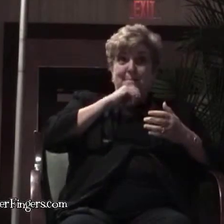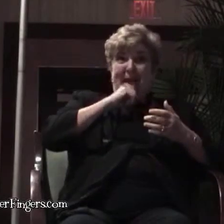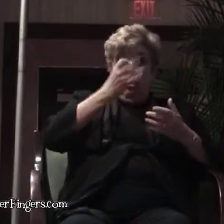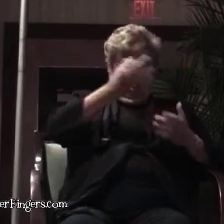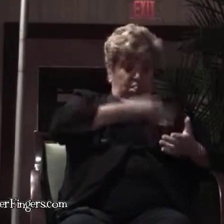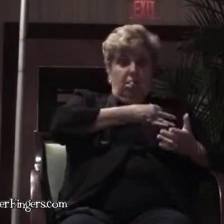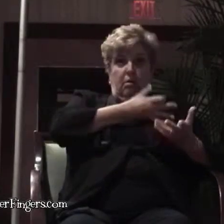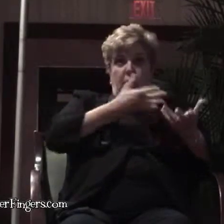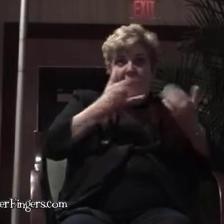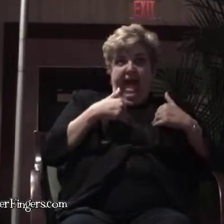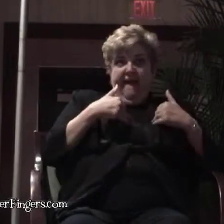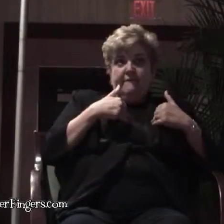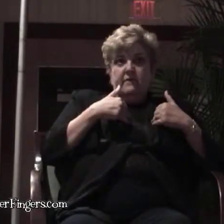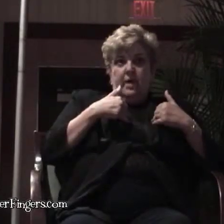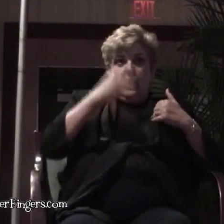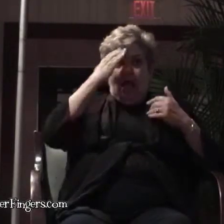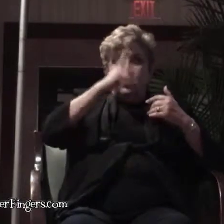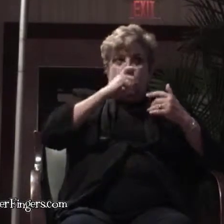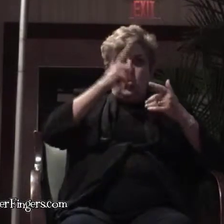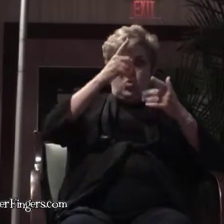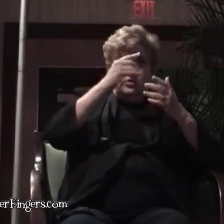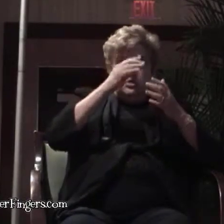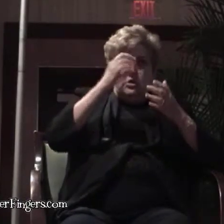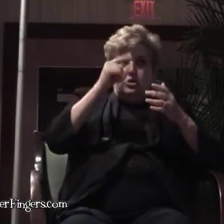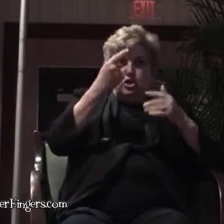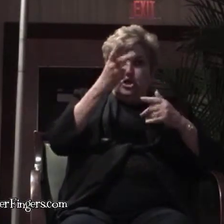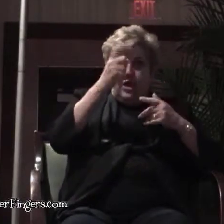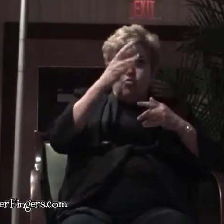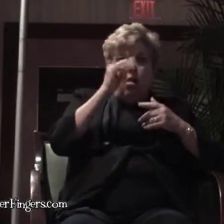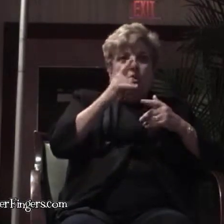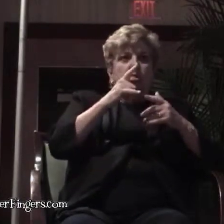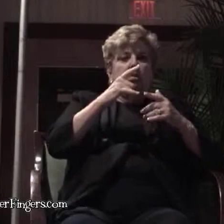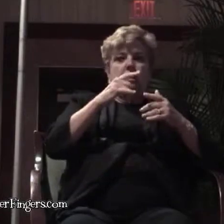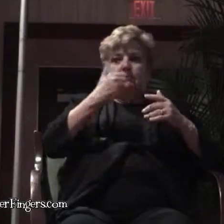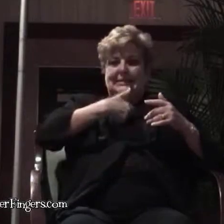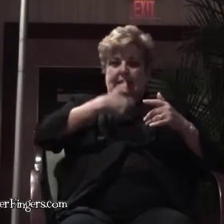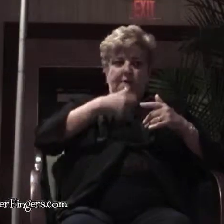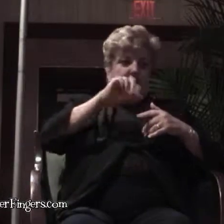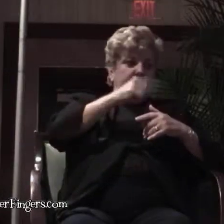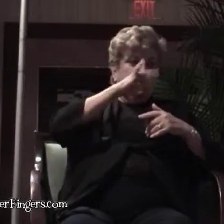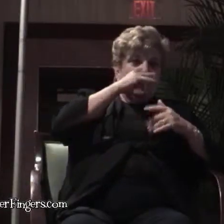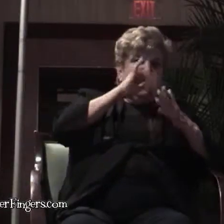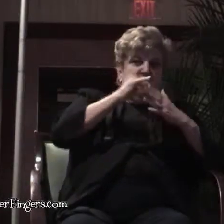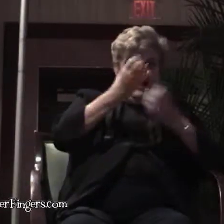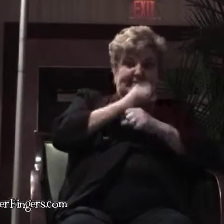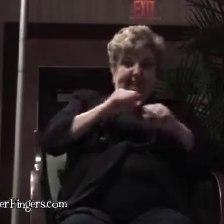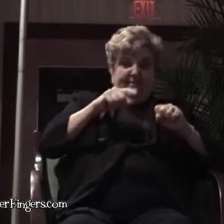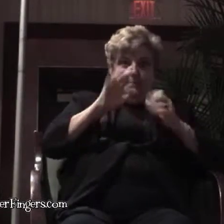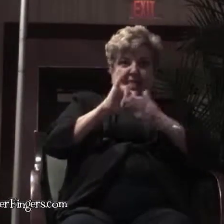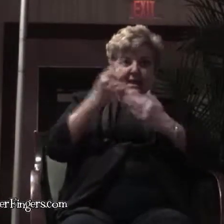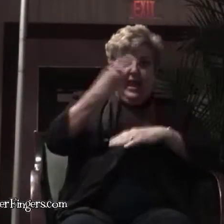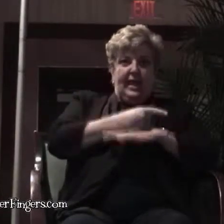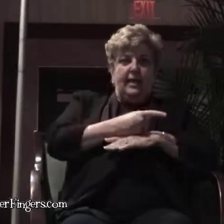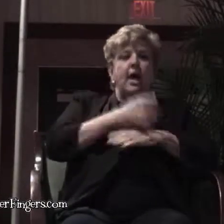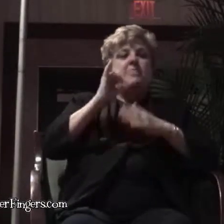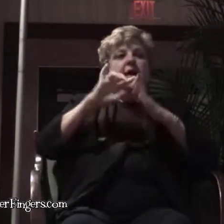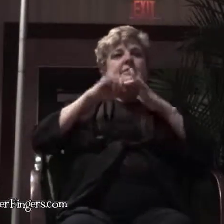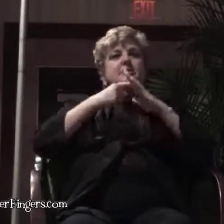that decorated me, and he knew that it was myself and another kid that saved him that day. That started a relationship between Kenny and